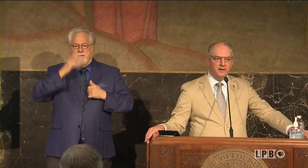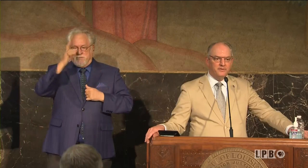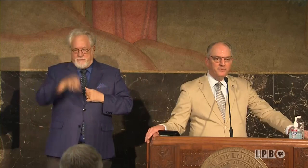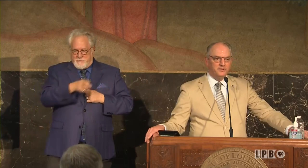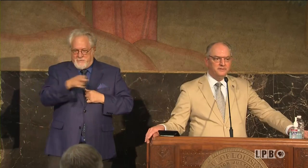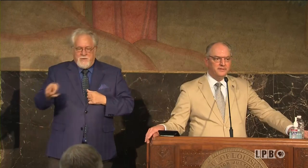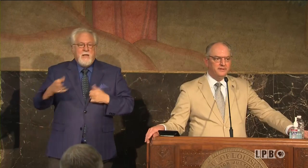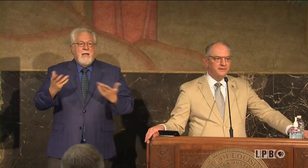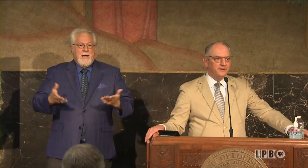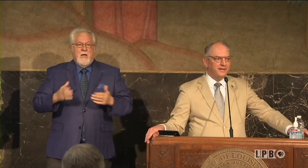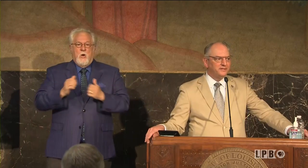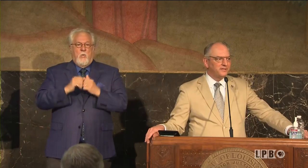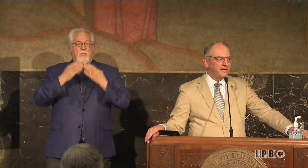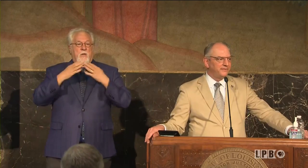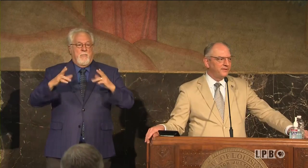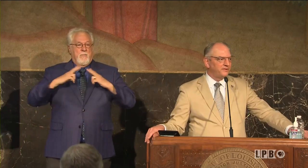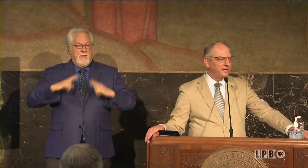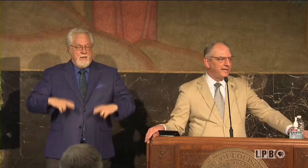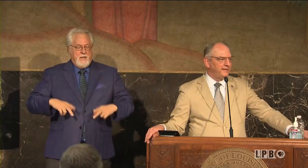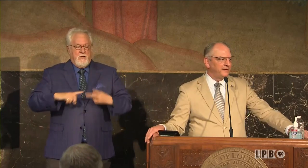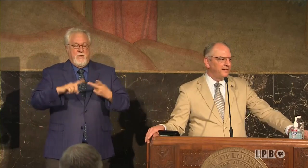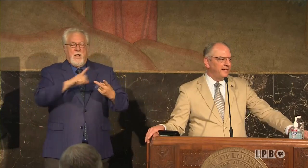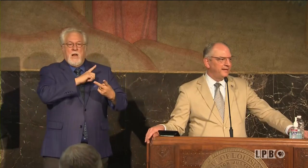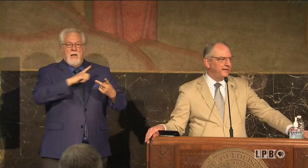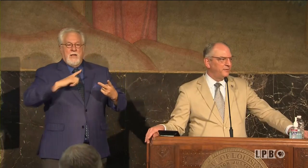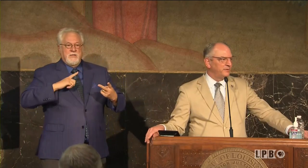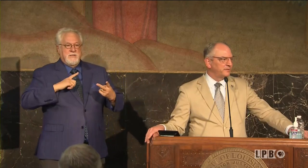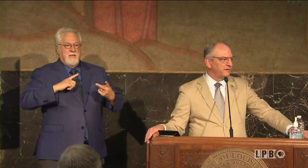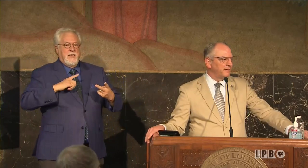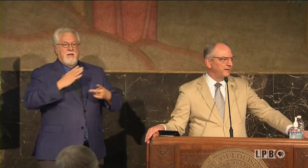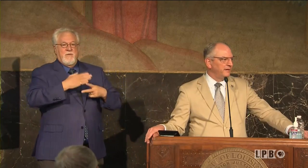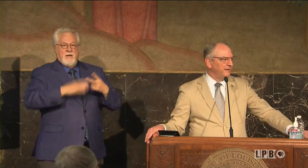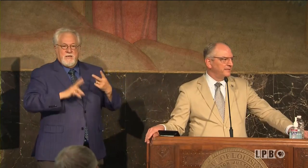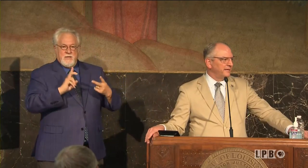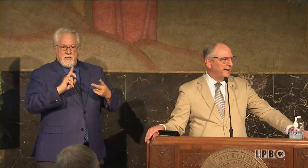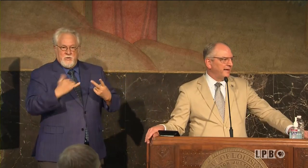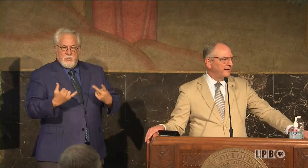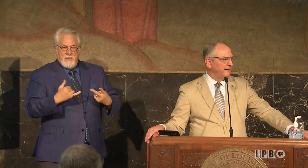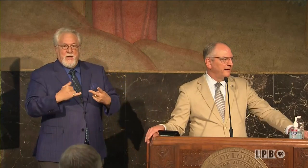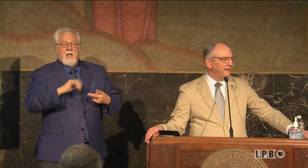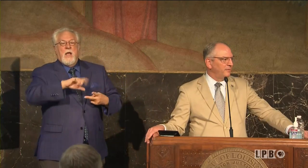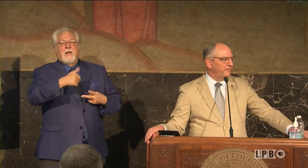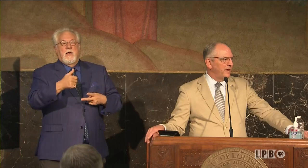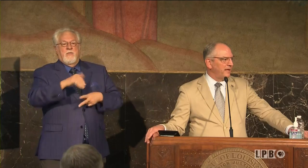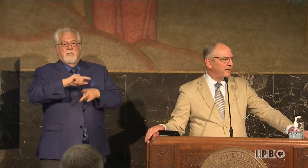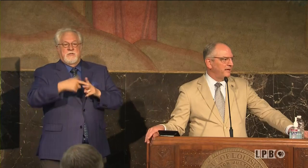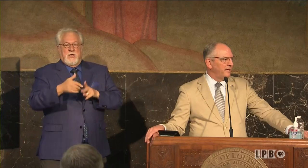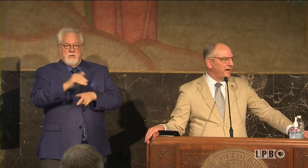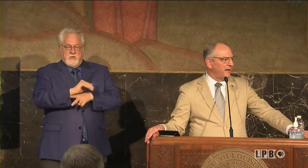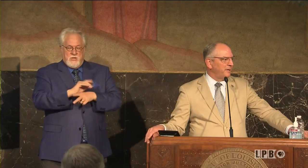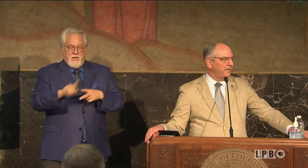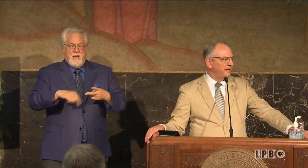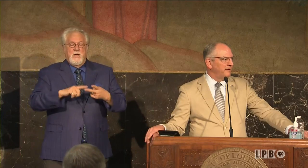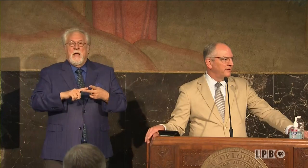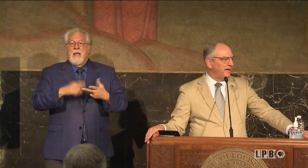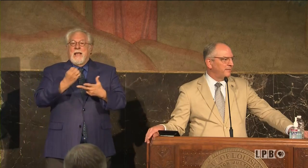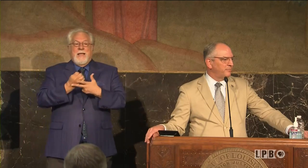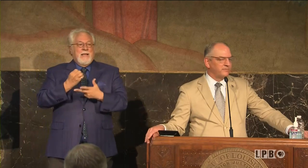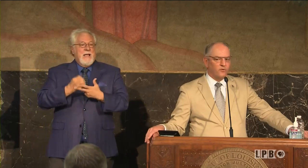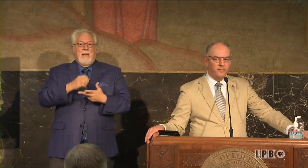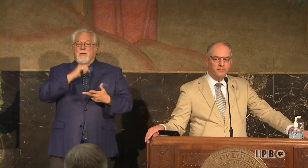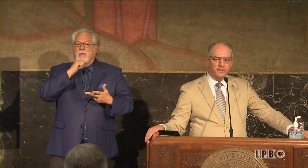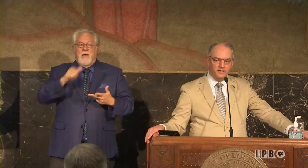public health emergency, a legislative session ending today, another one starting tonight. We've got an economy that is